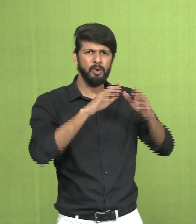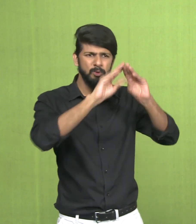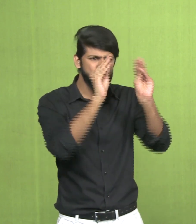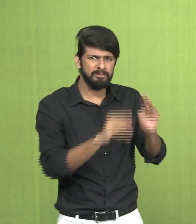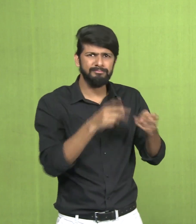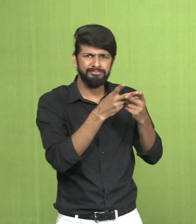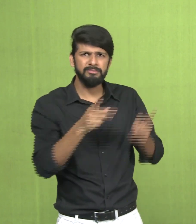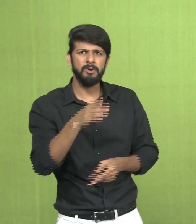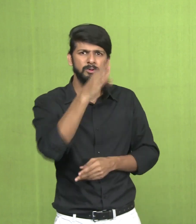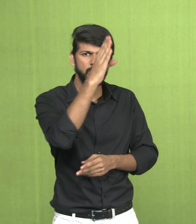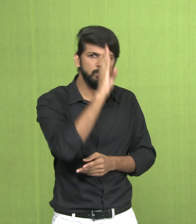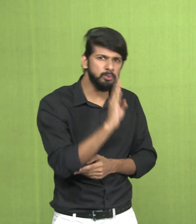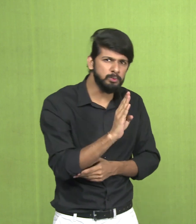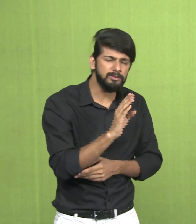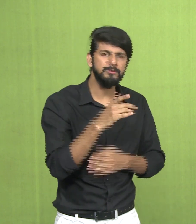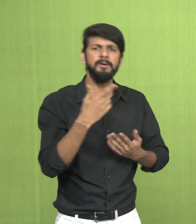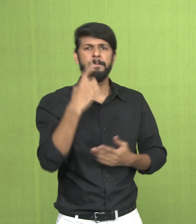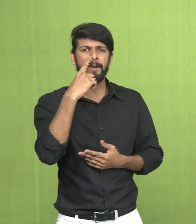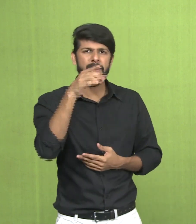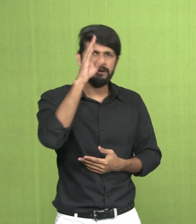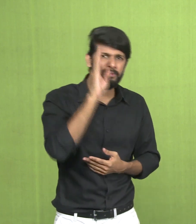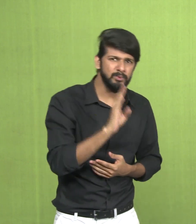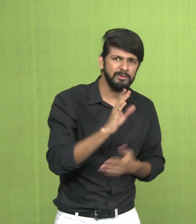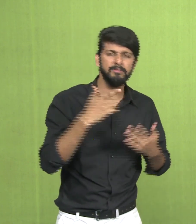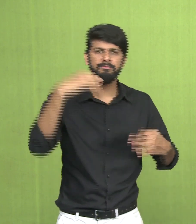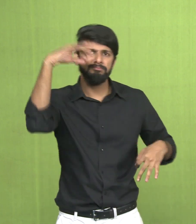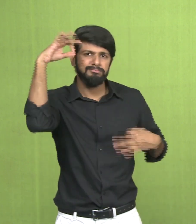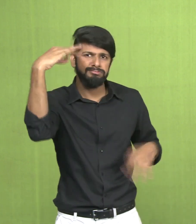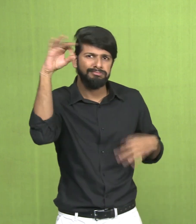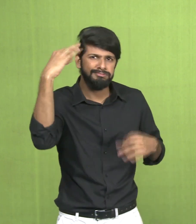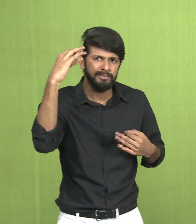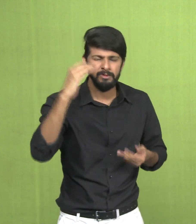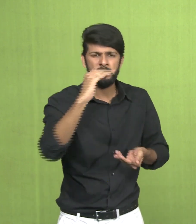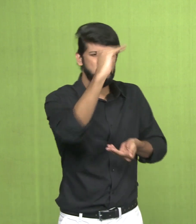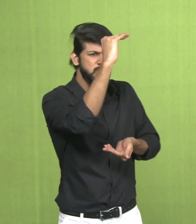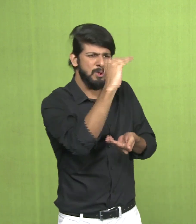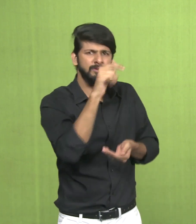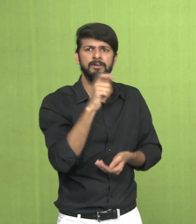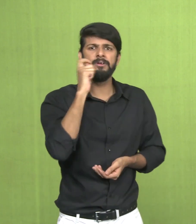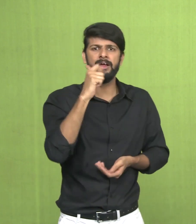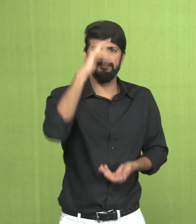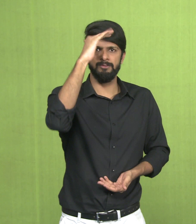The sculptures which we have seen most often of gods, goddesses,